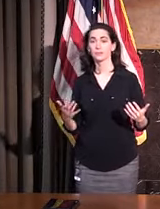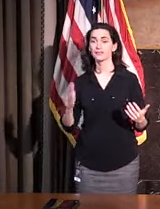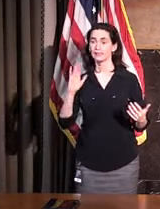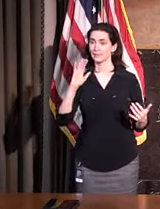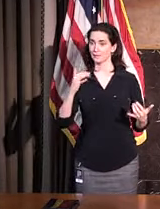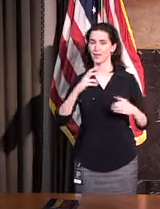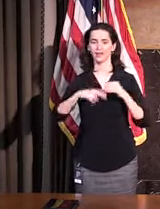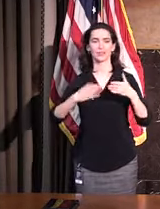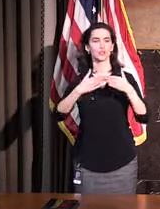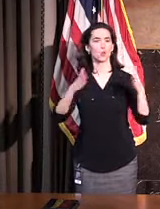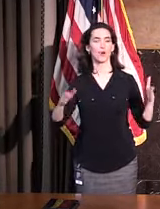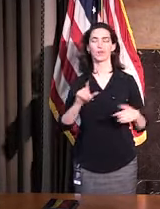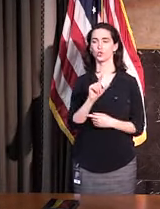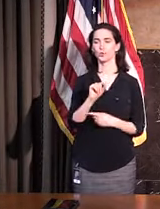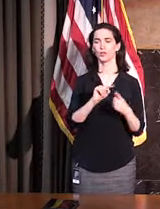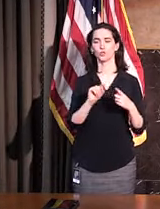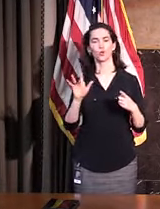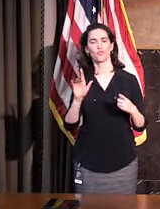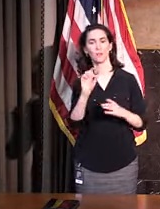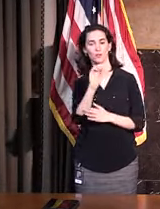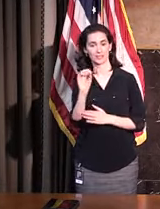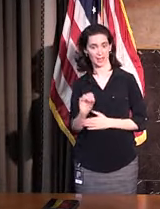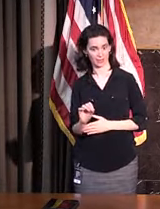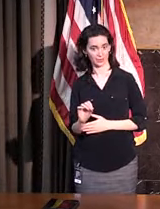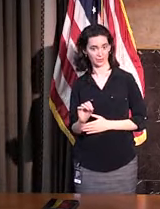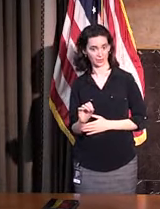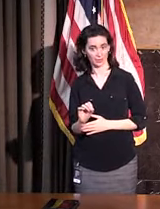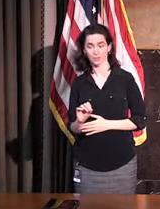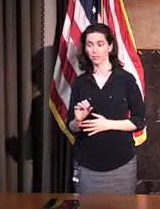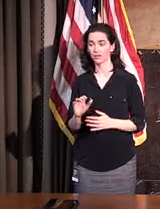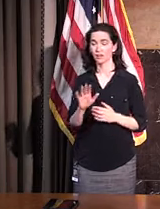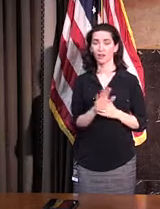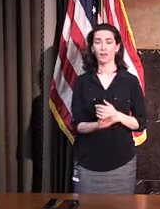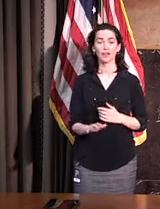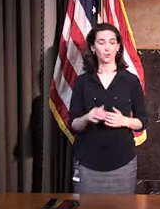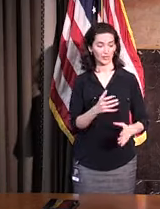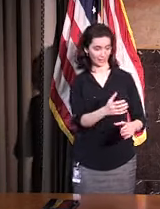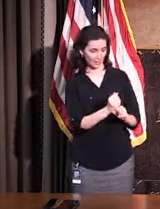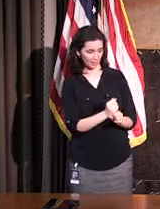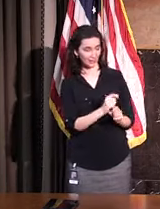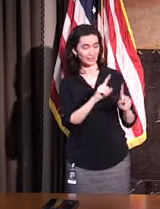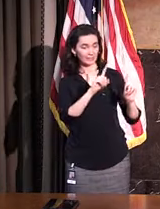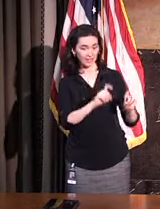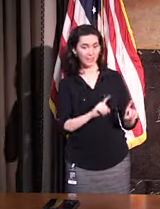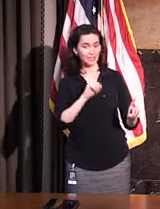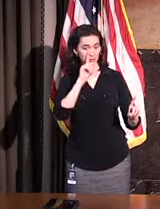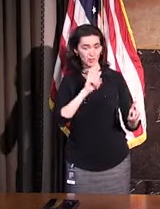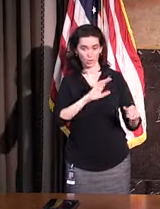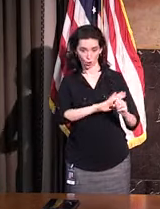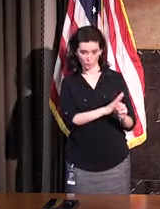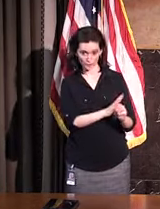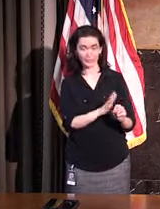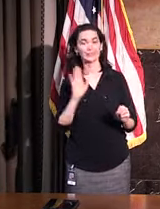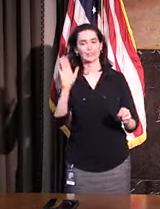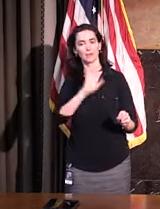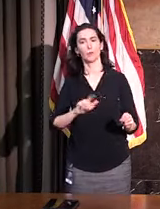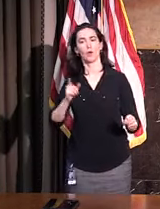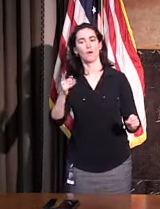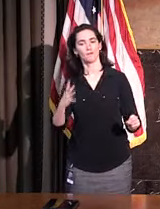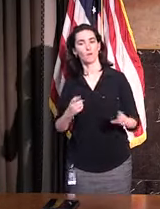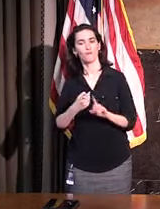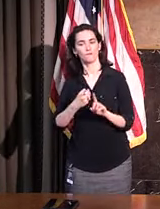to 25% now of cases sampled in the U.S. are positive for the B117 variant. That's